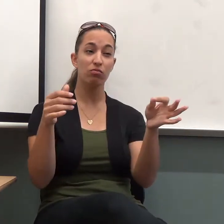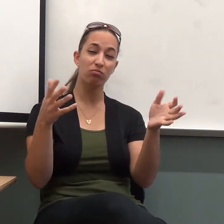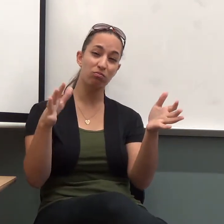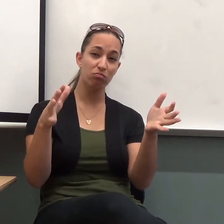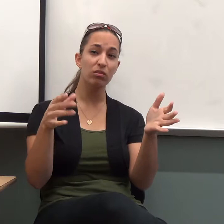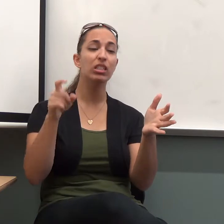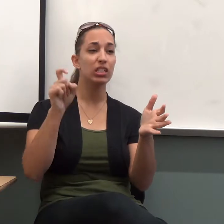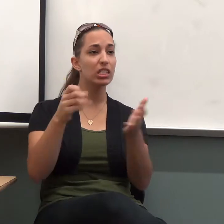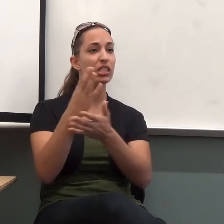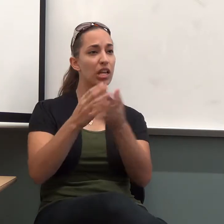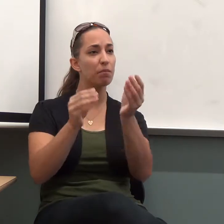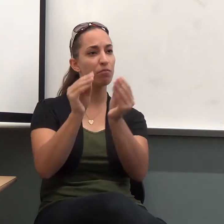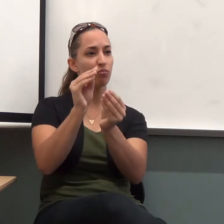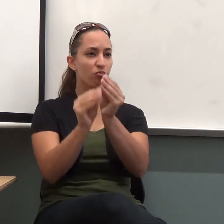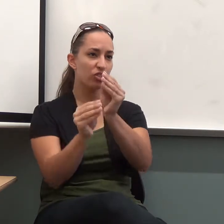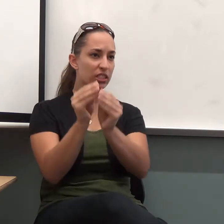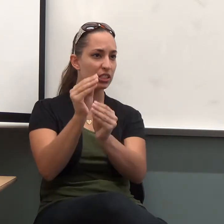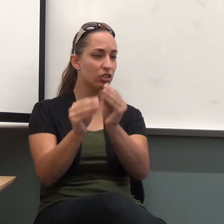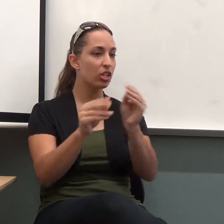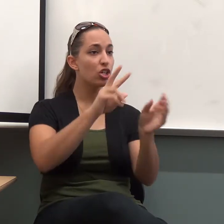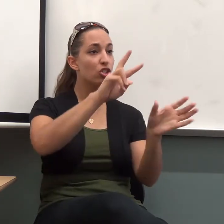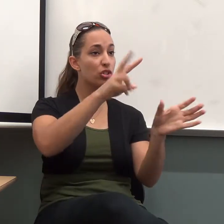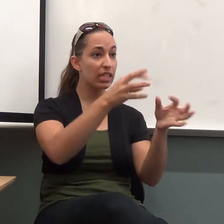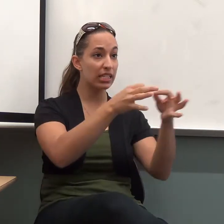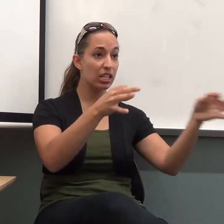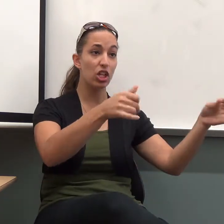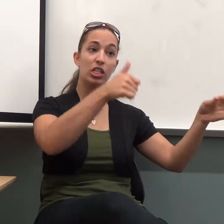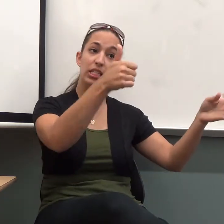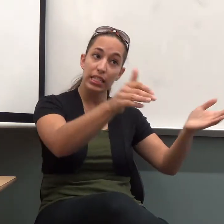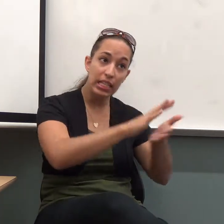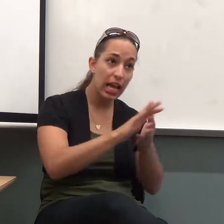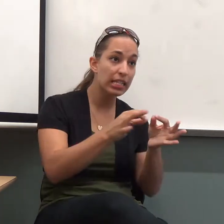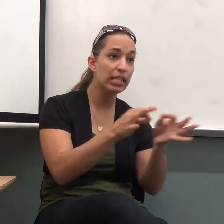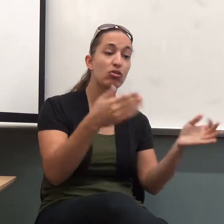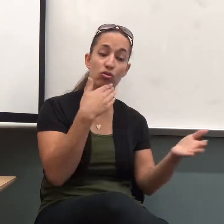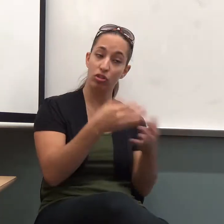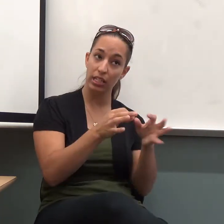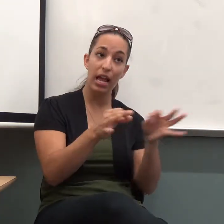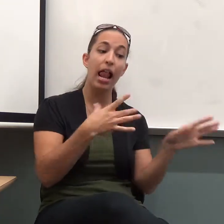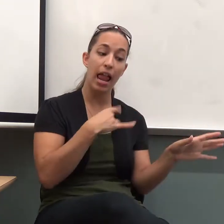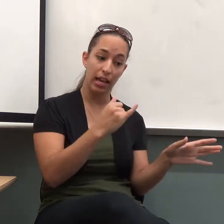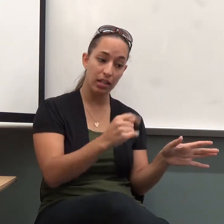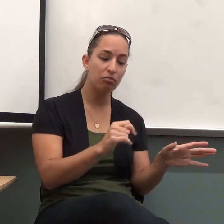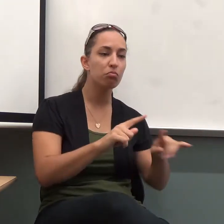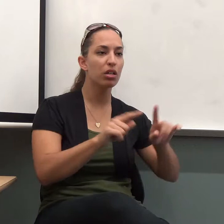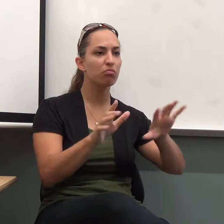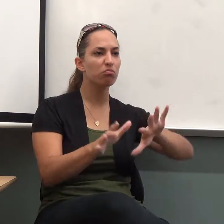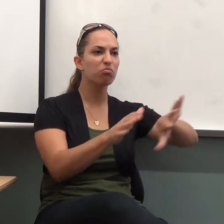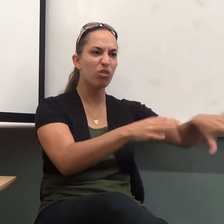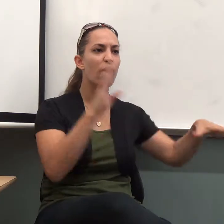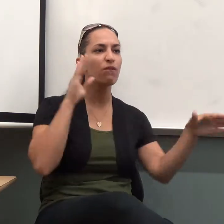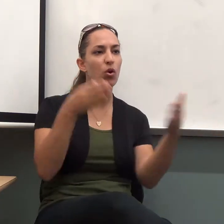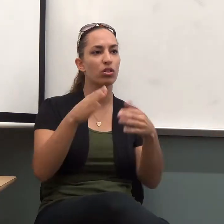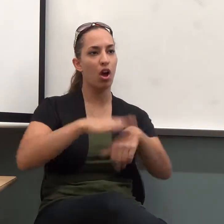second sentence. Even though it's a nice sentence, a good sentence, I like it, good sentence. And let's look at just our first one.